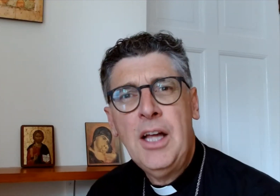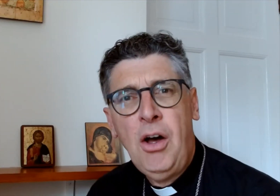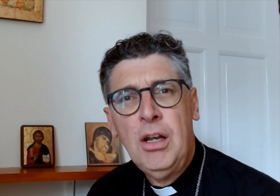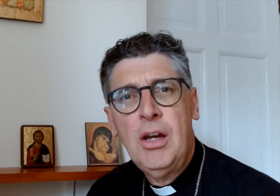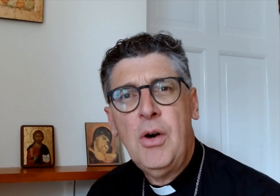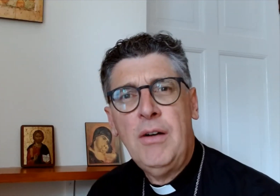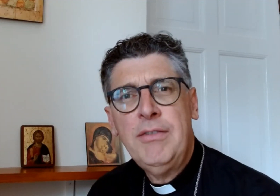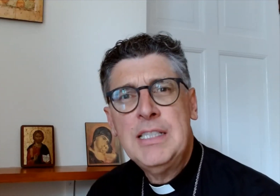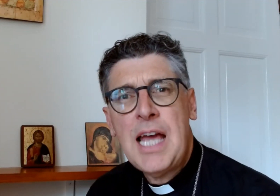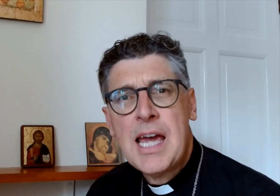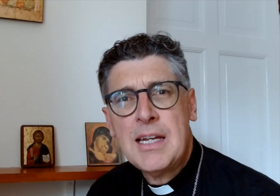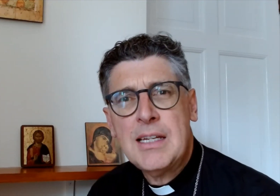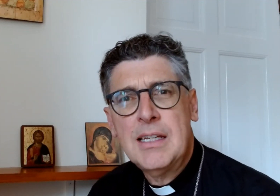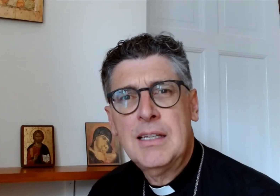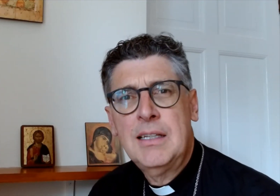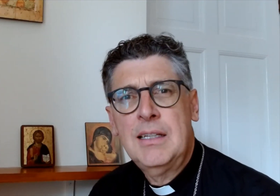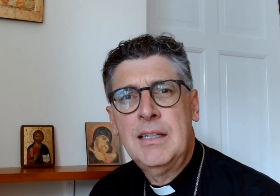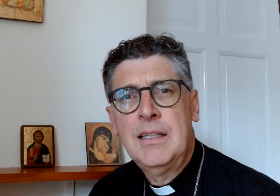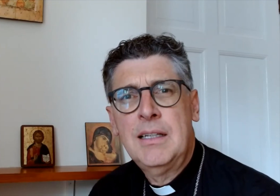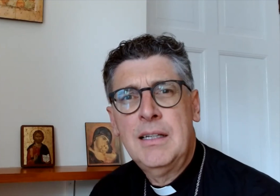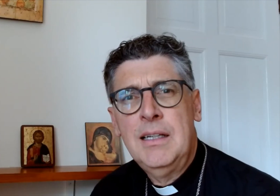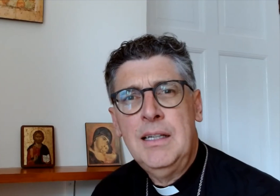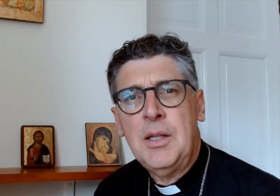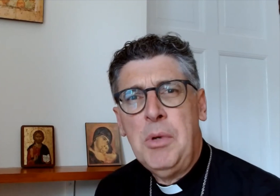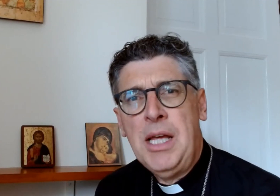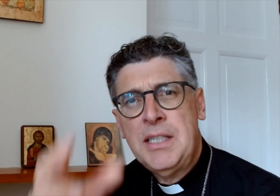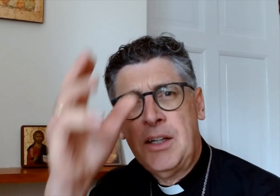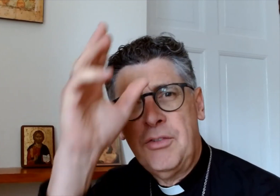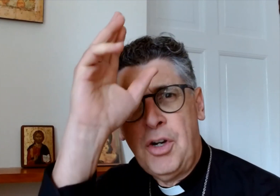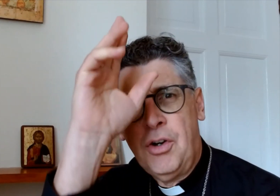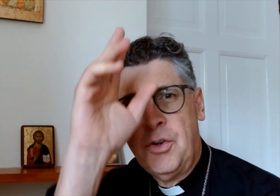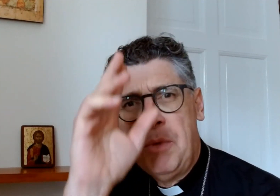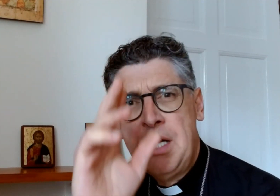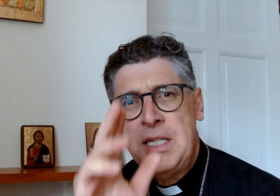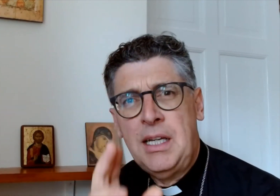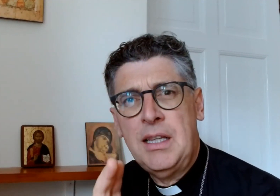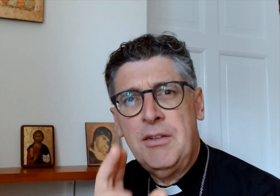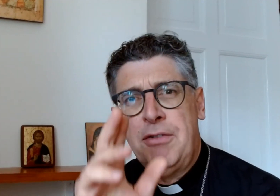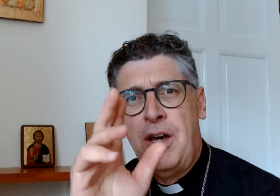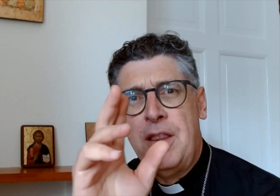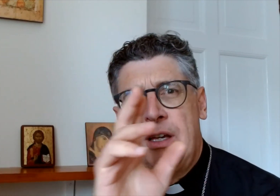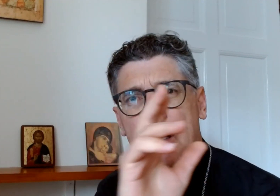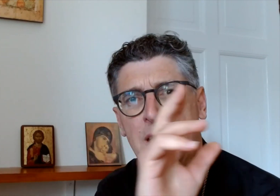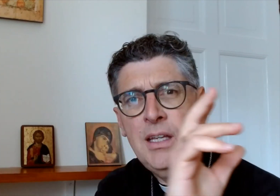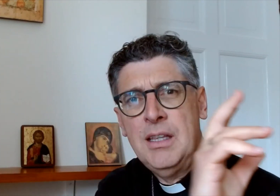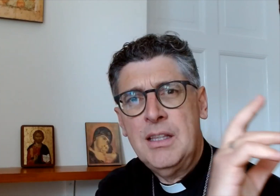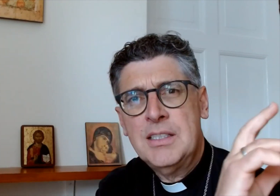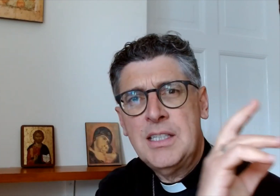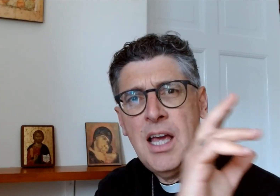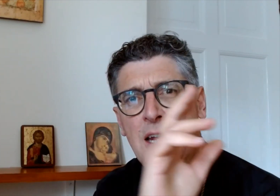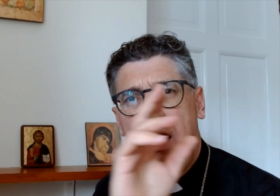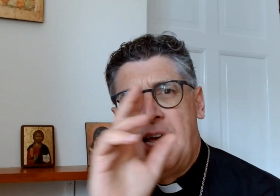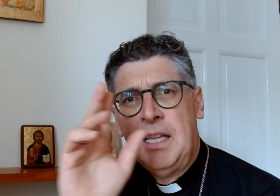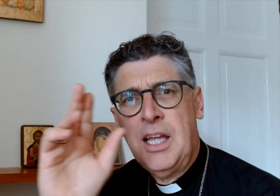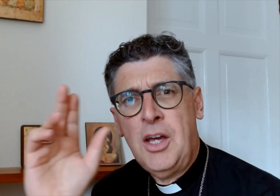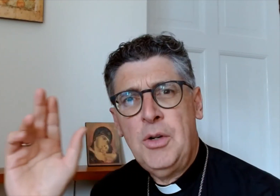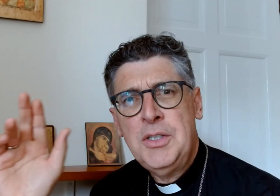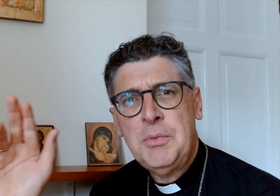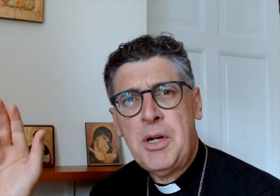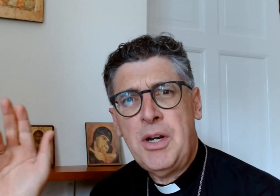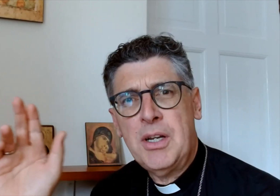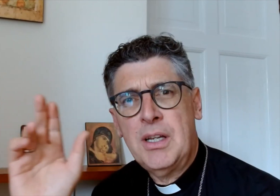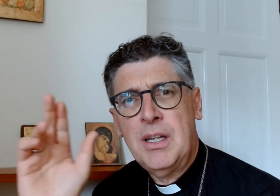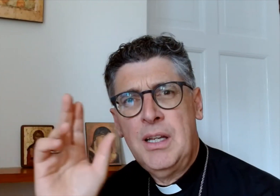in the hollow of his hand. The blessing of God Almighty, the Father, the Son, and the